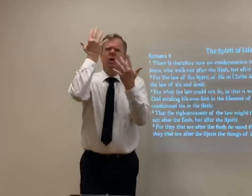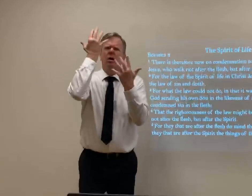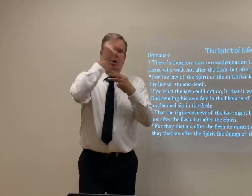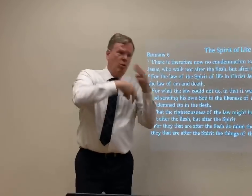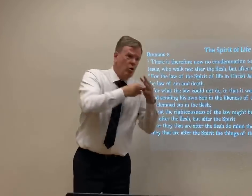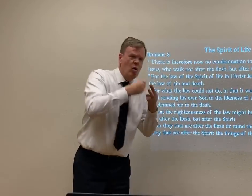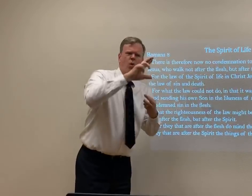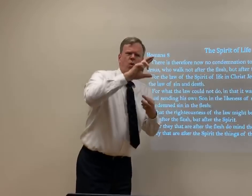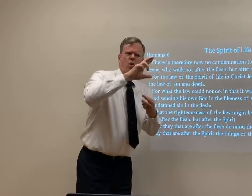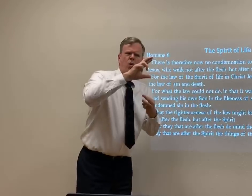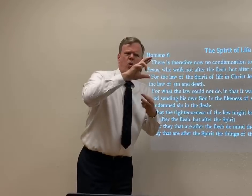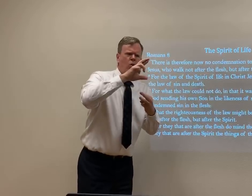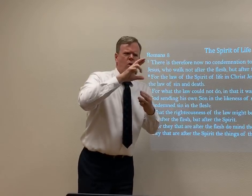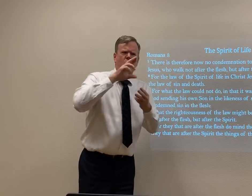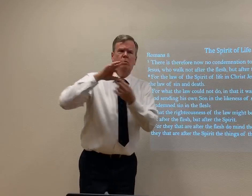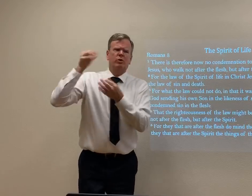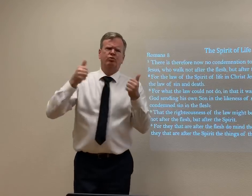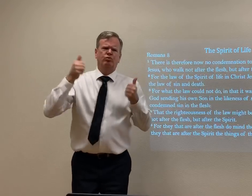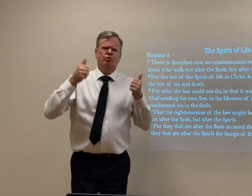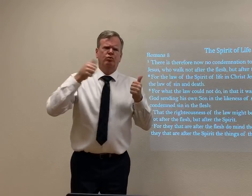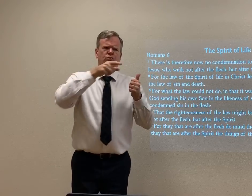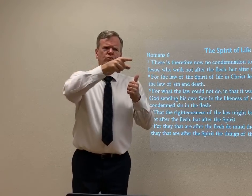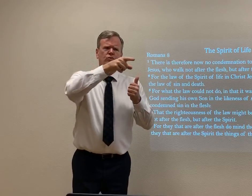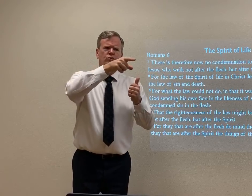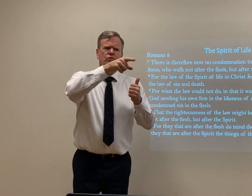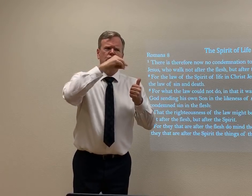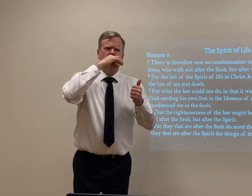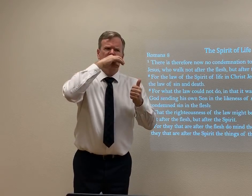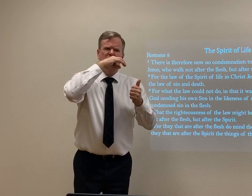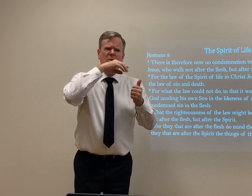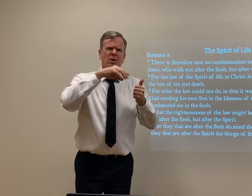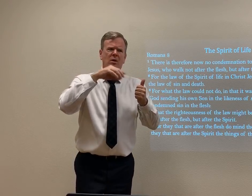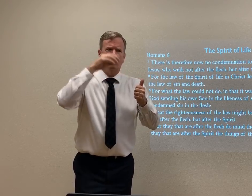Thinking about what? Think about things of this world. Think about things of the Spirit.